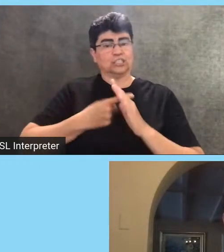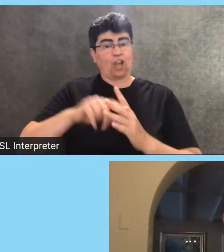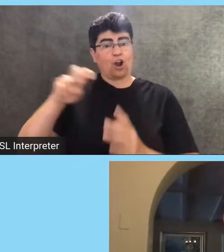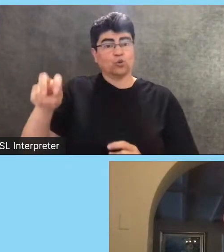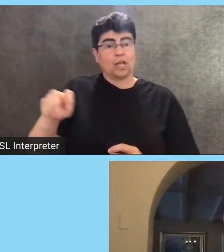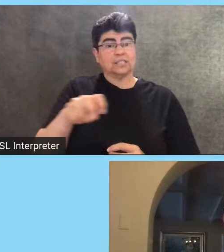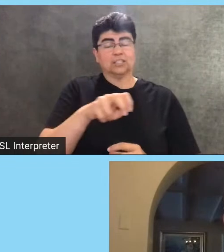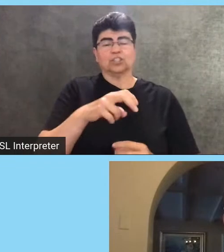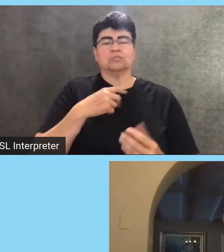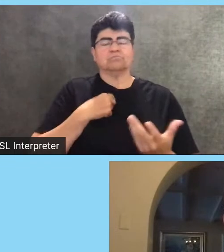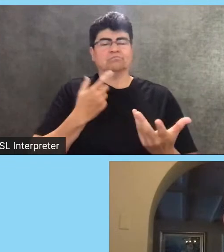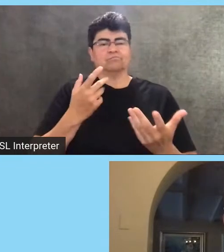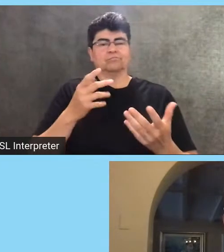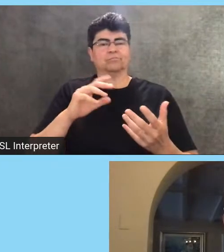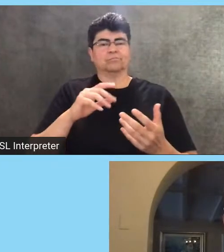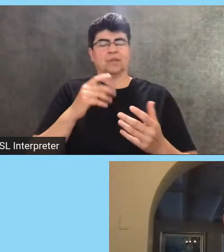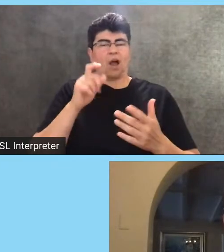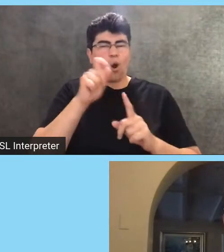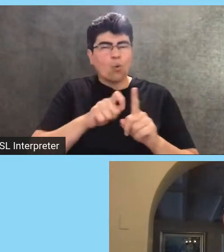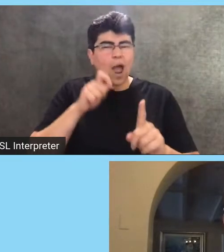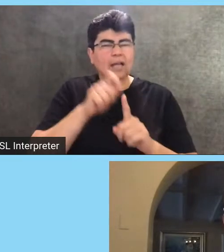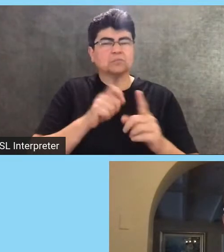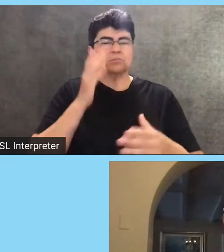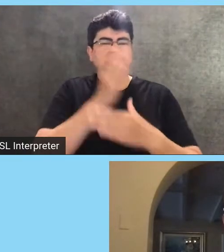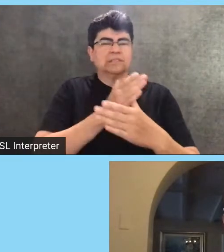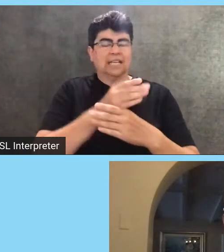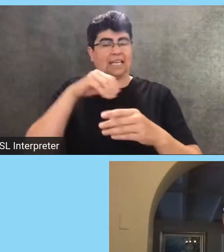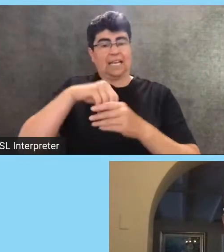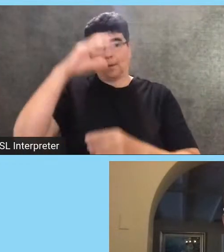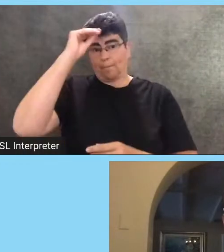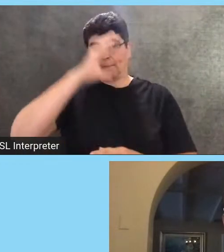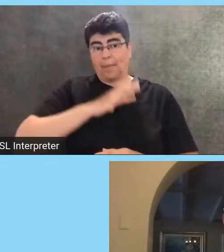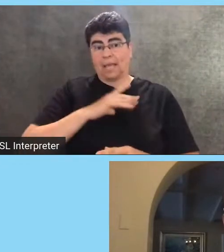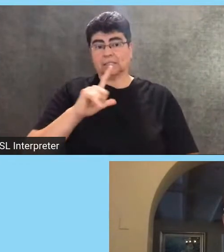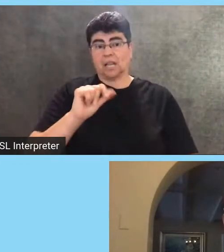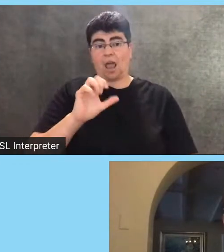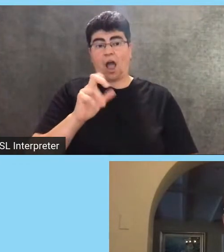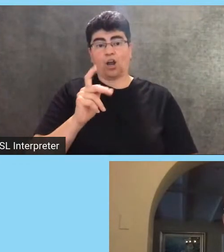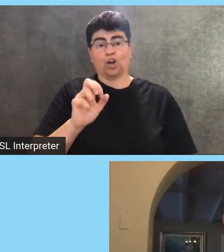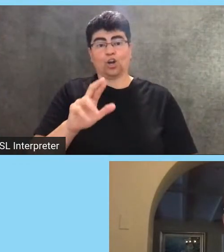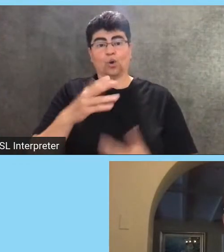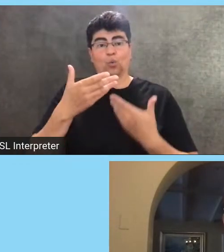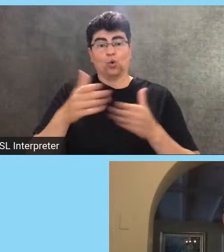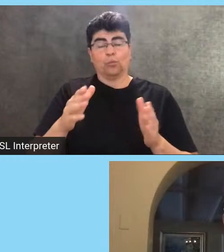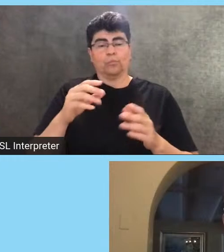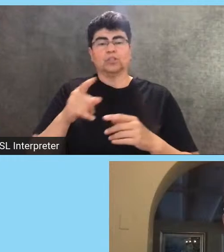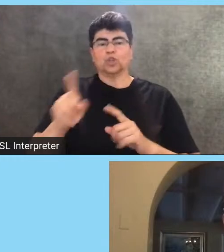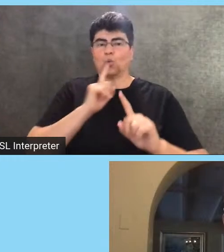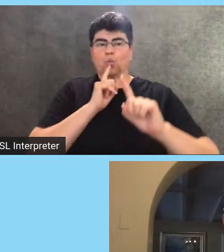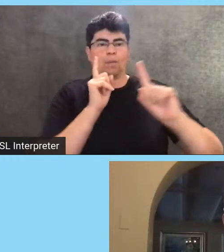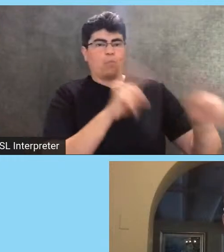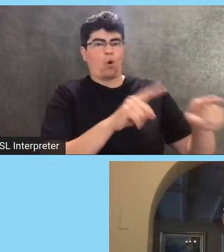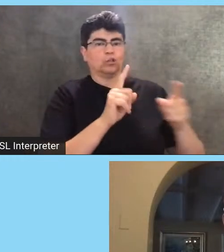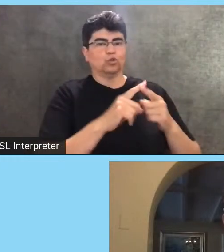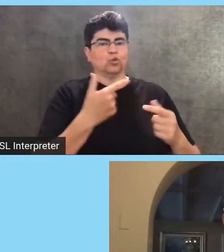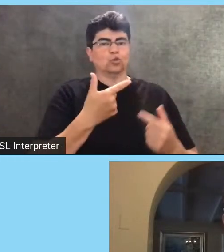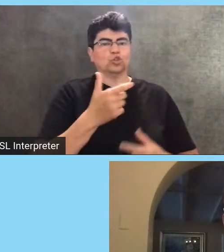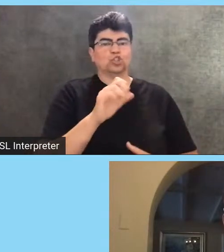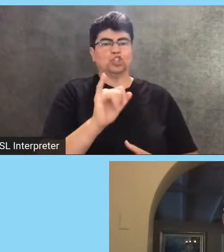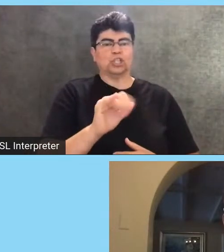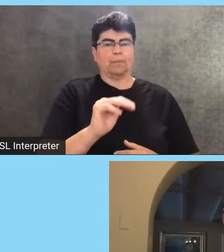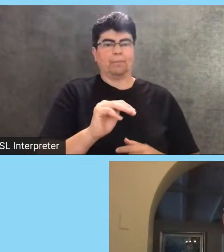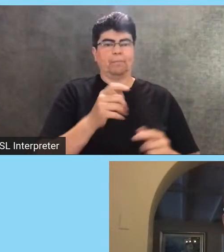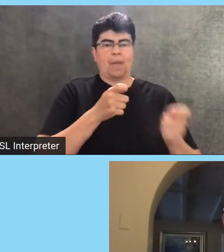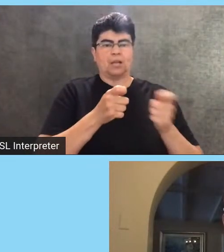And she faced harassment in the men's locker room at the gym, and she reported it to the gym management,